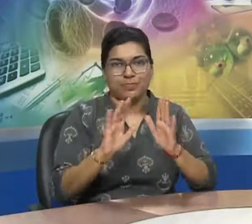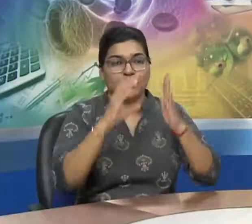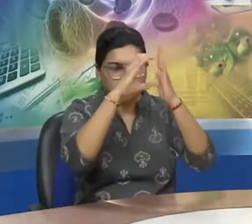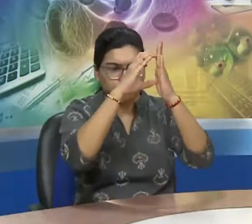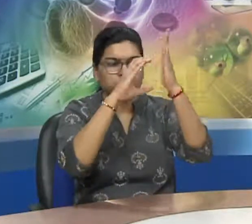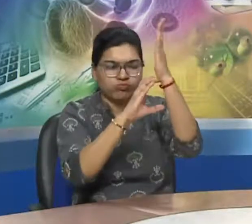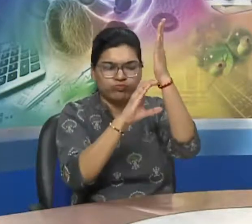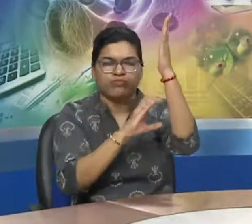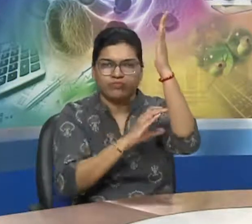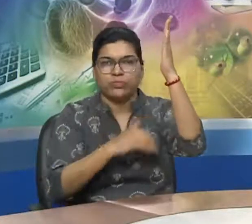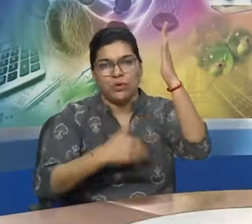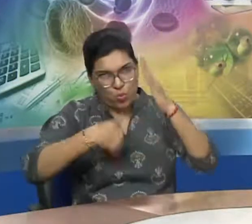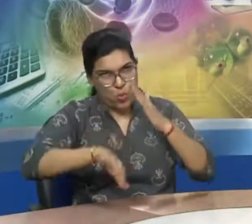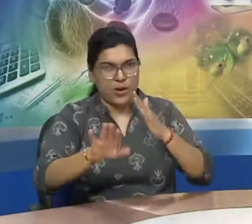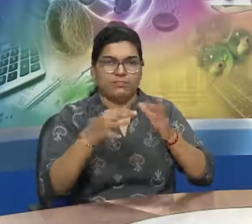one by one.